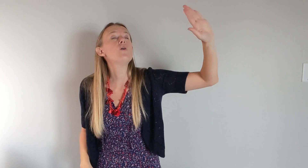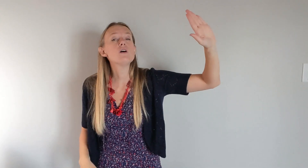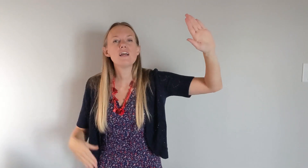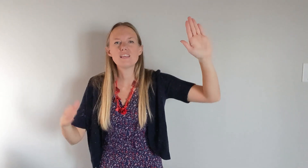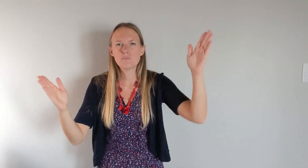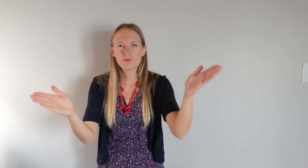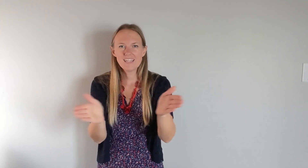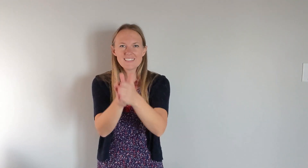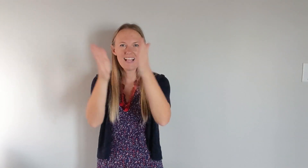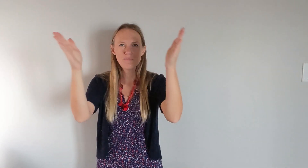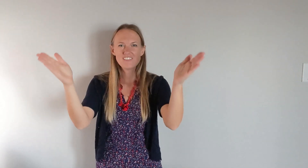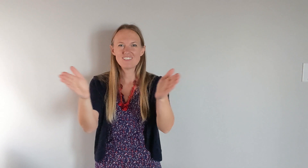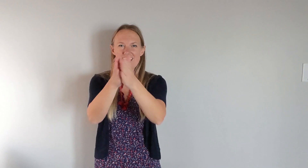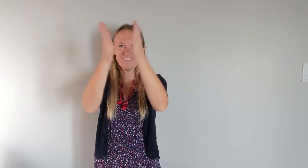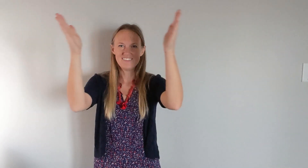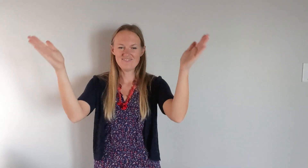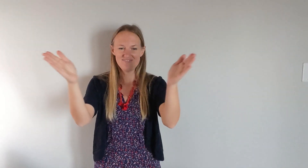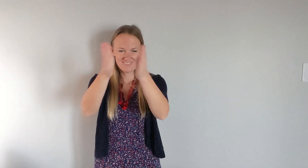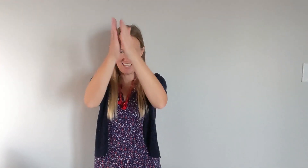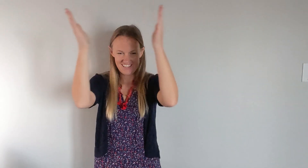your and then praise clapping towards heaven. Okay.